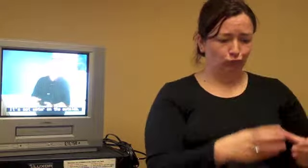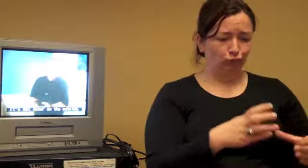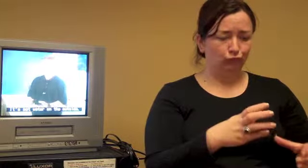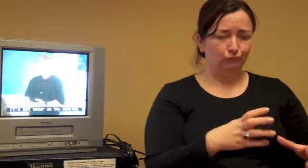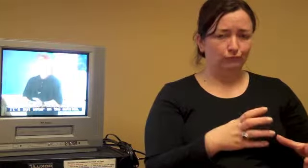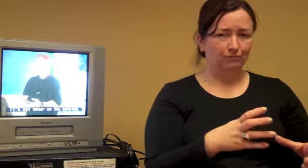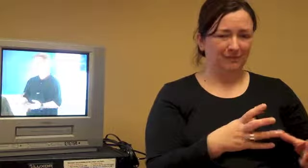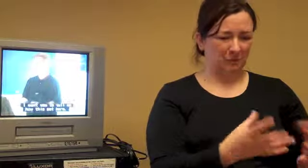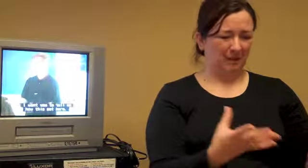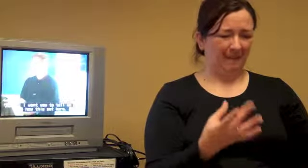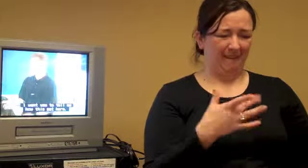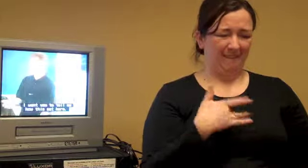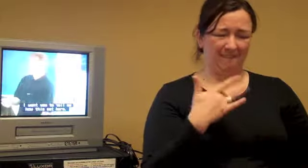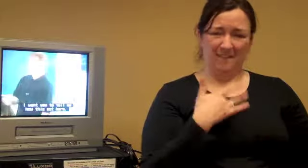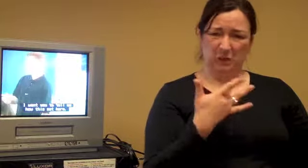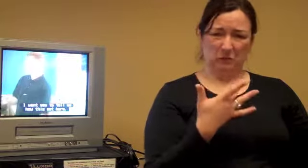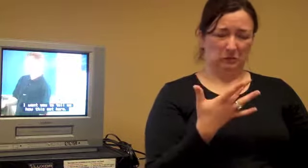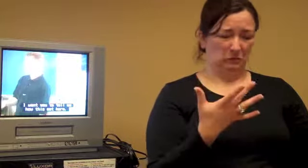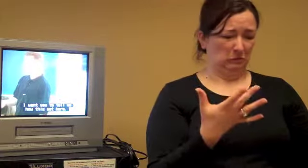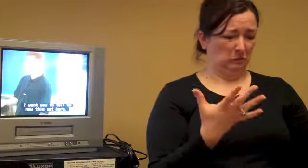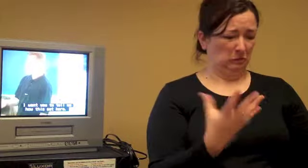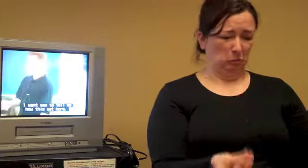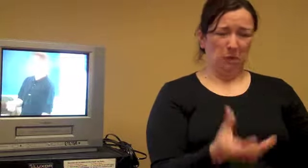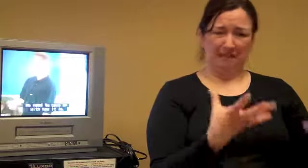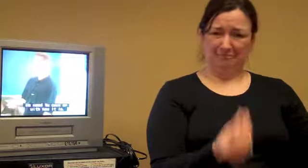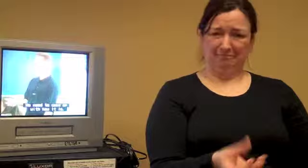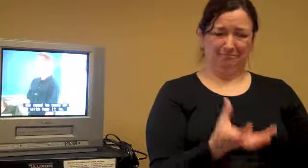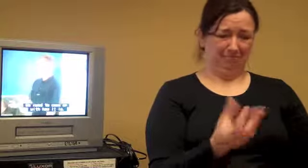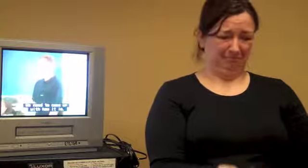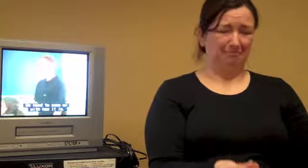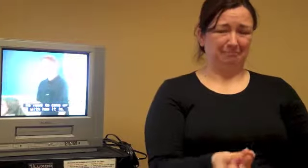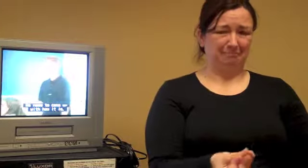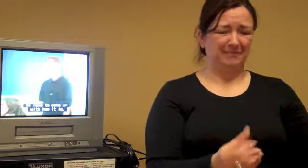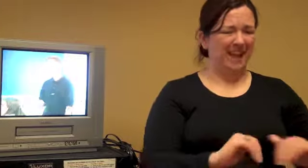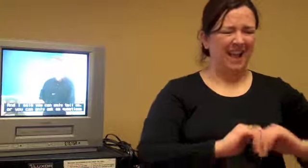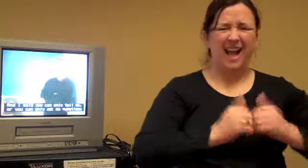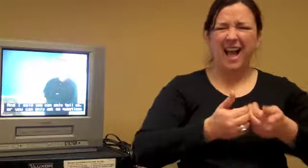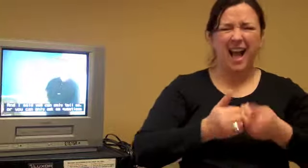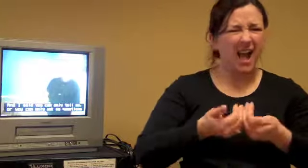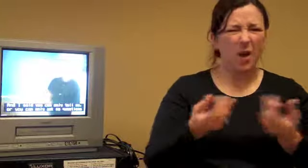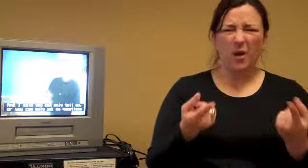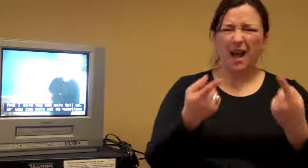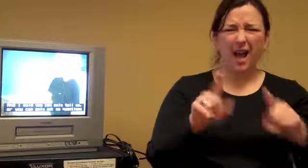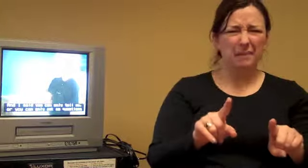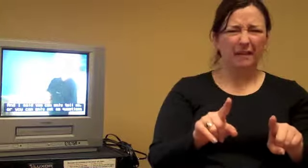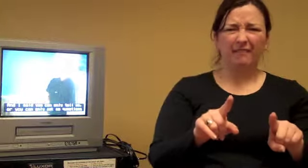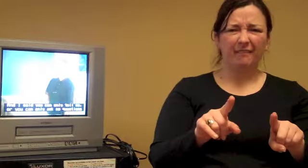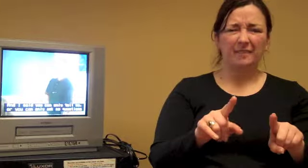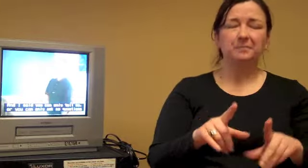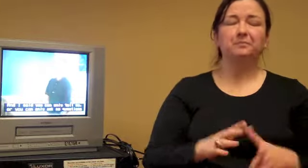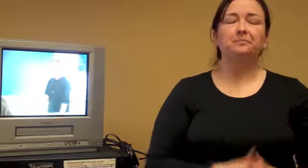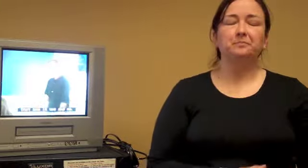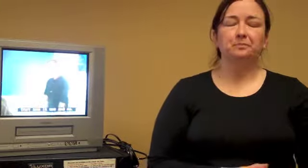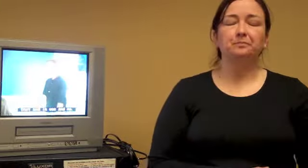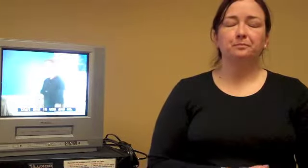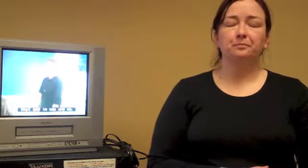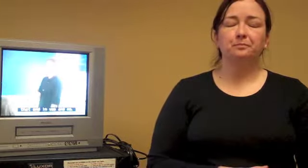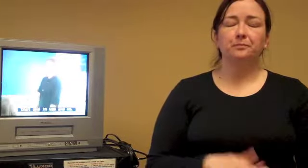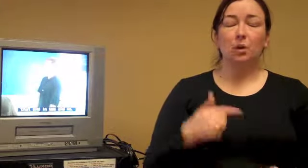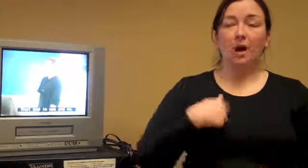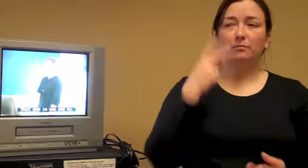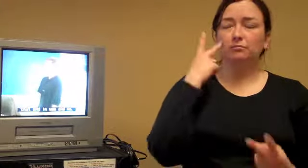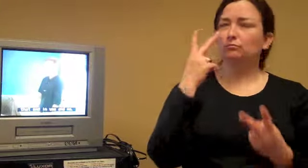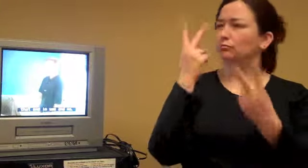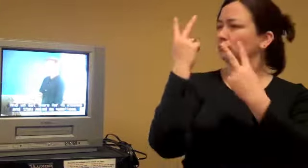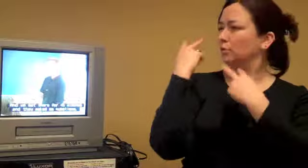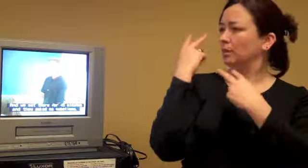water on the outside. I want you to tell me how this got here. We need to come up with how it is. And I said, you can only tell me, or you can only ask me questions that end in